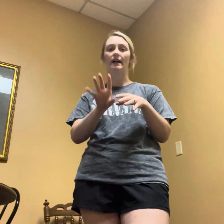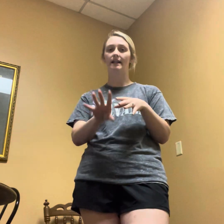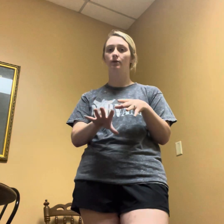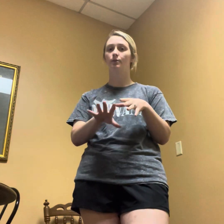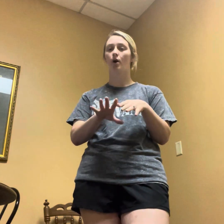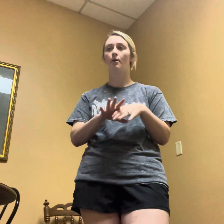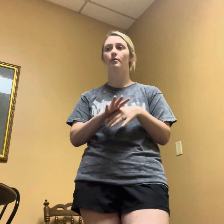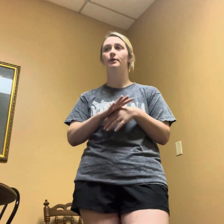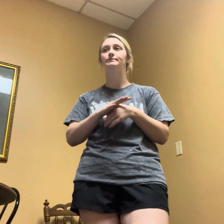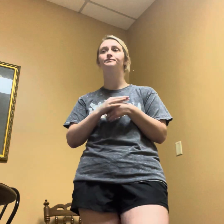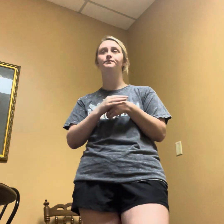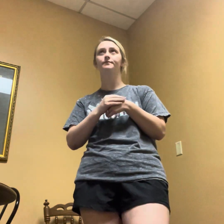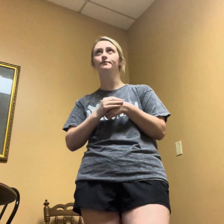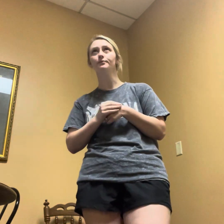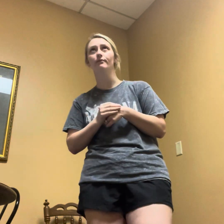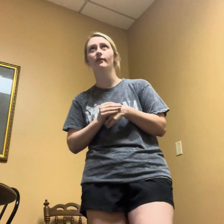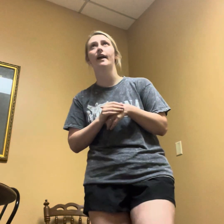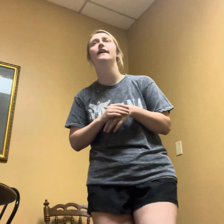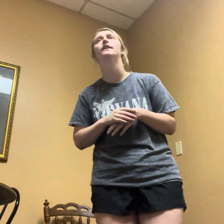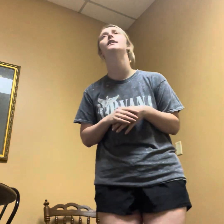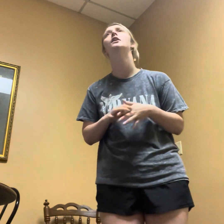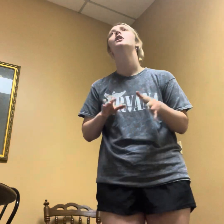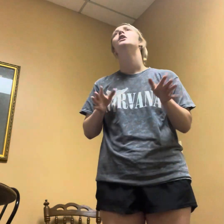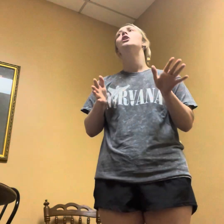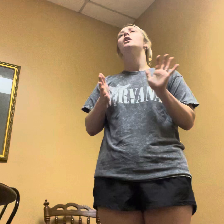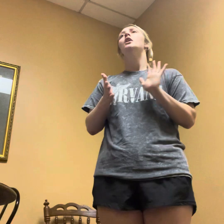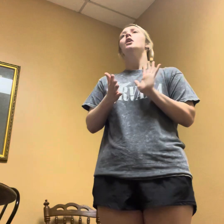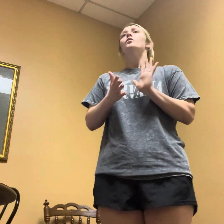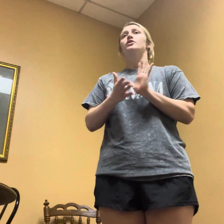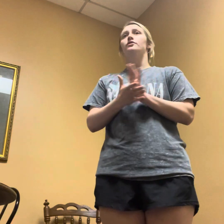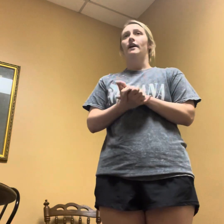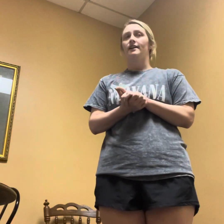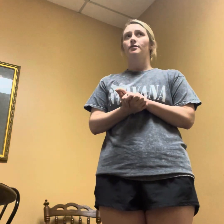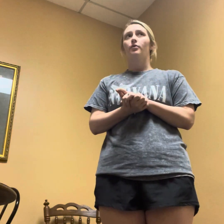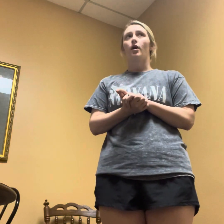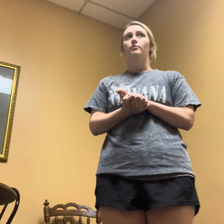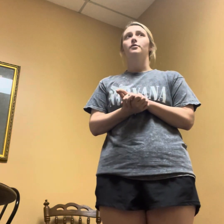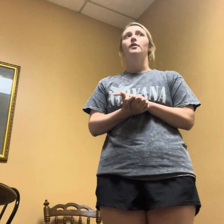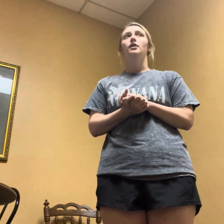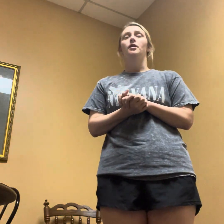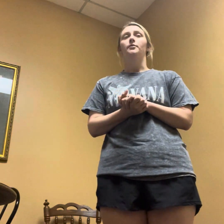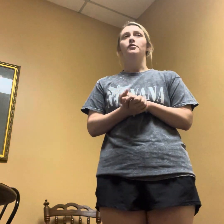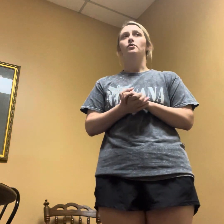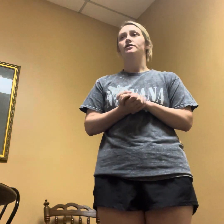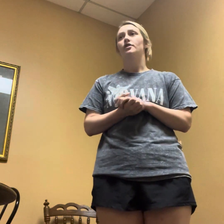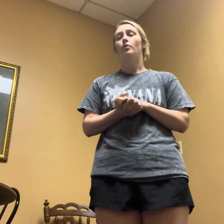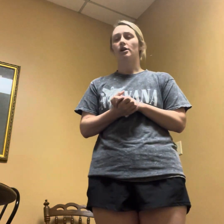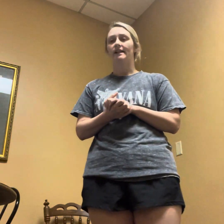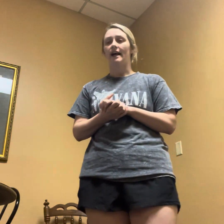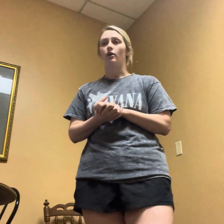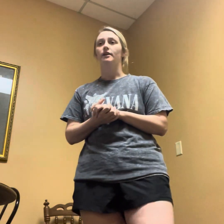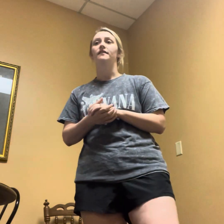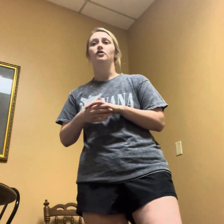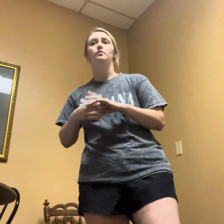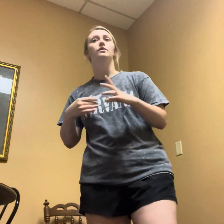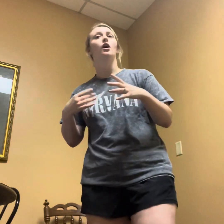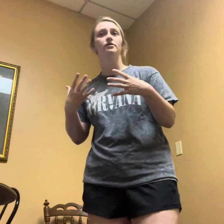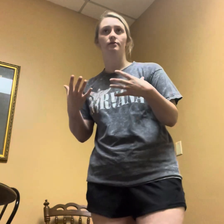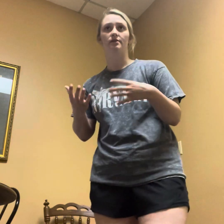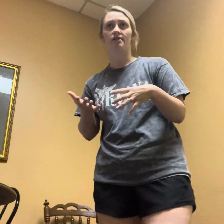down the problem, and when you write down the problem, you're going to work it out, and then you will also